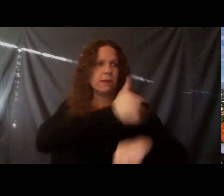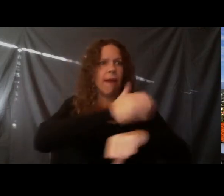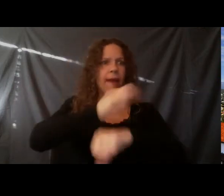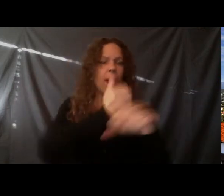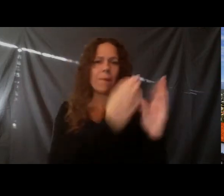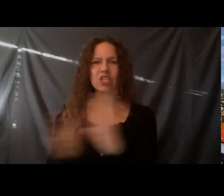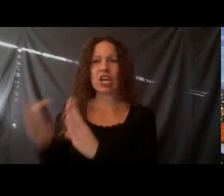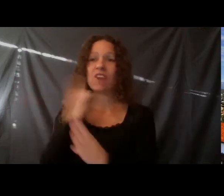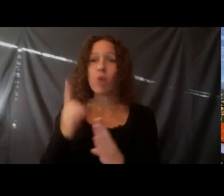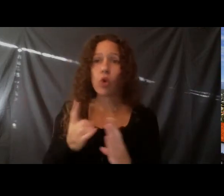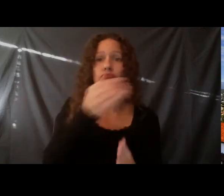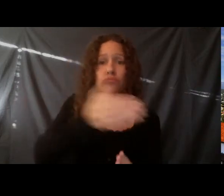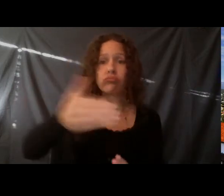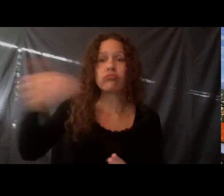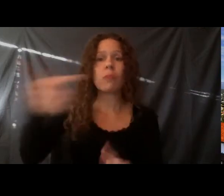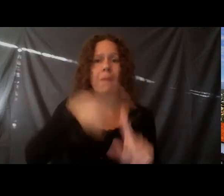a lot to do.